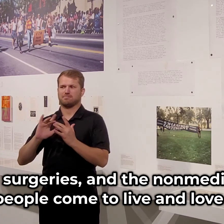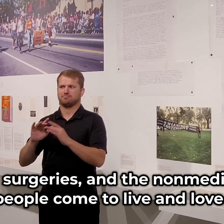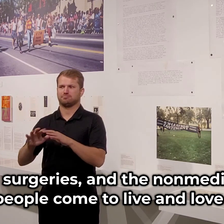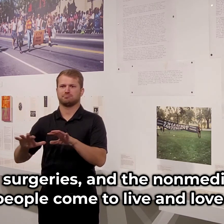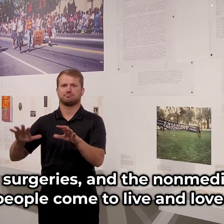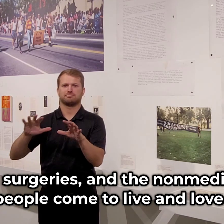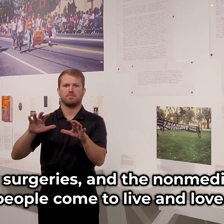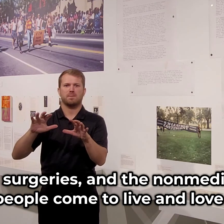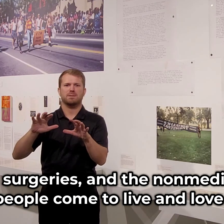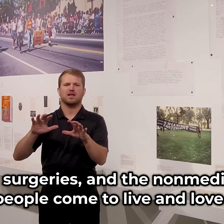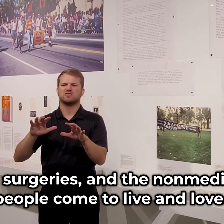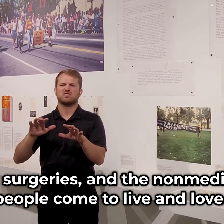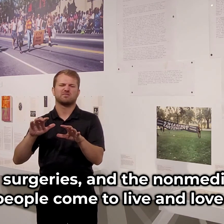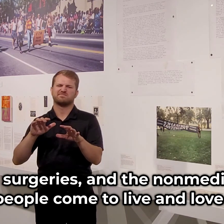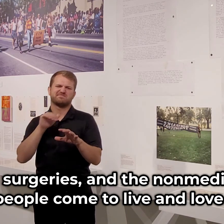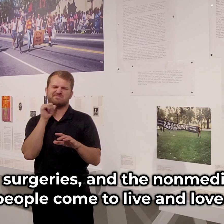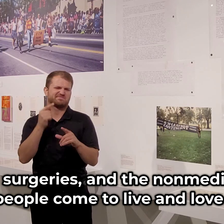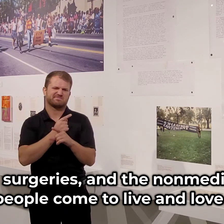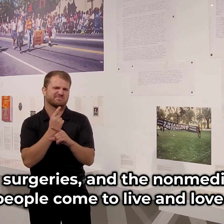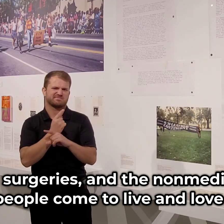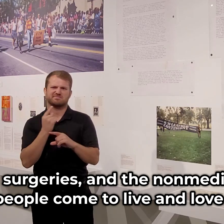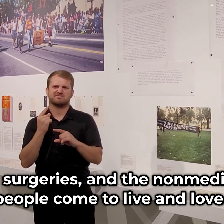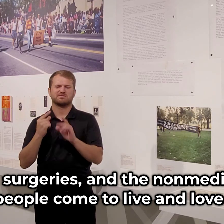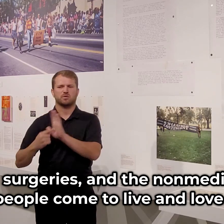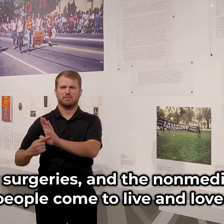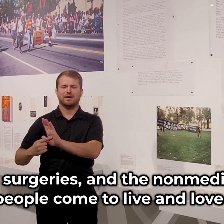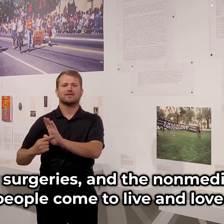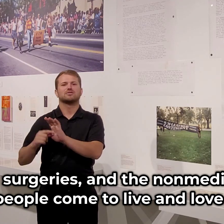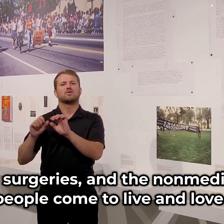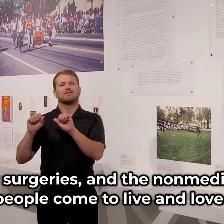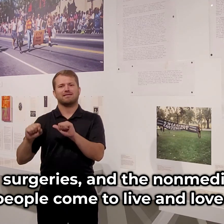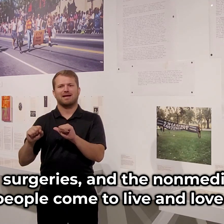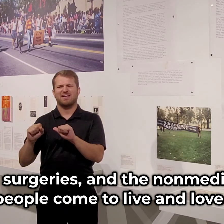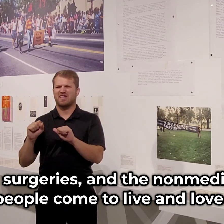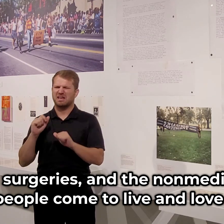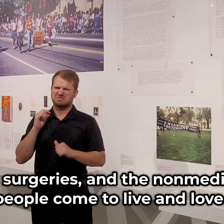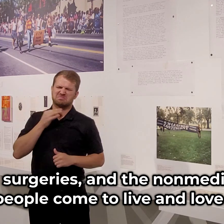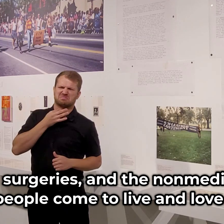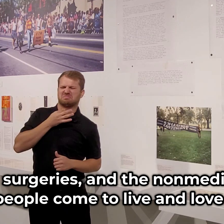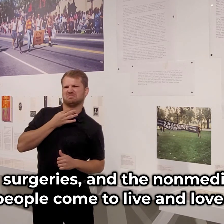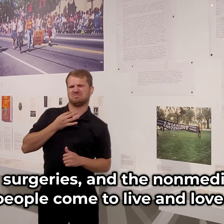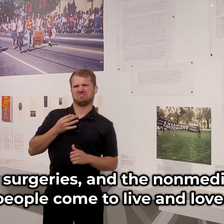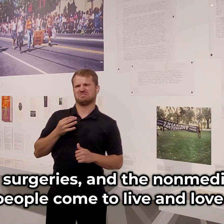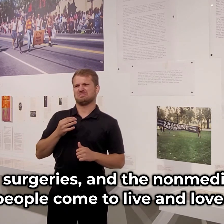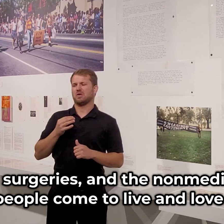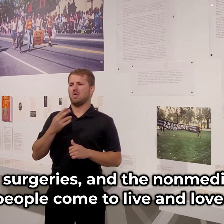surgeries, and the non-medical ways trans people come to live and love in their bodies.